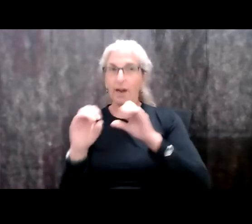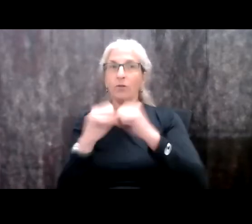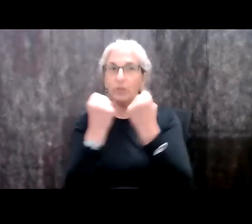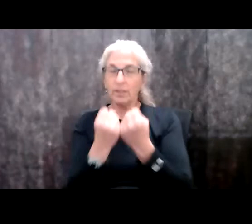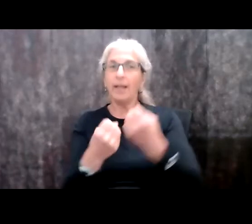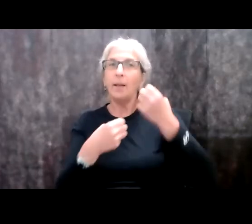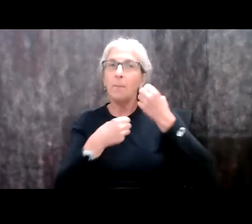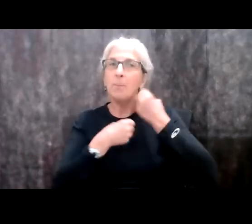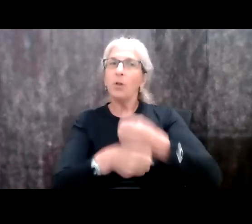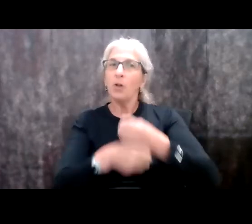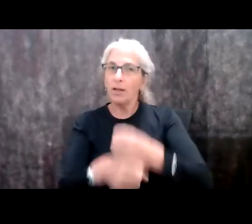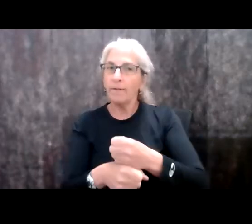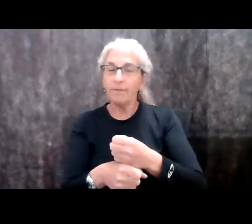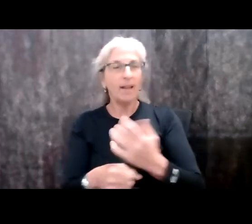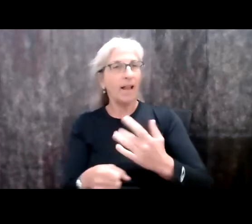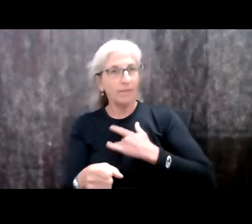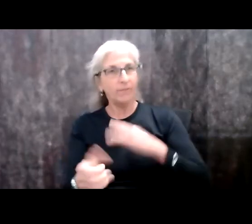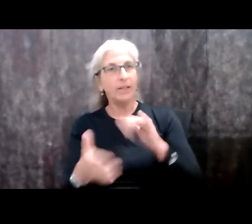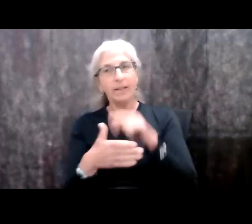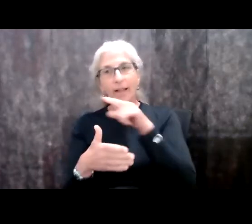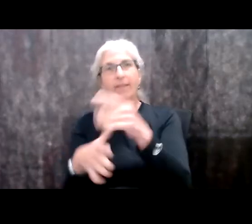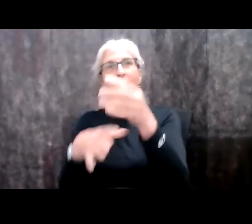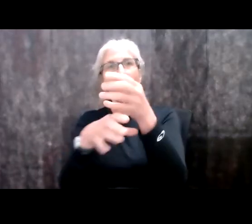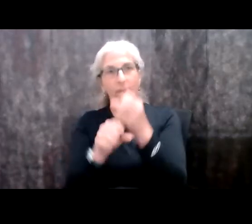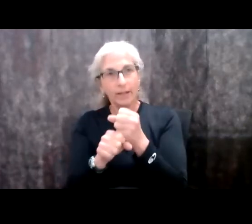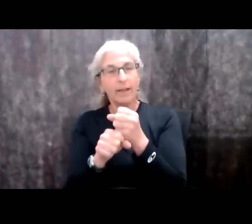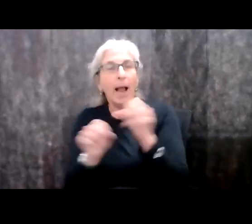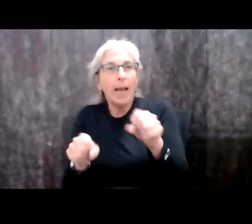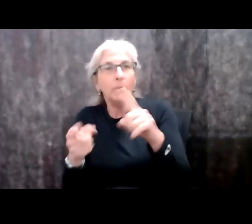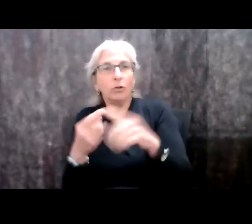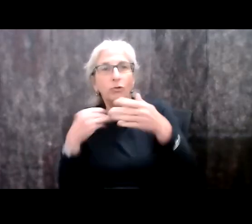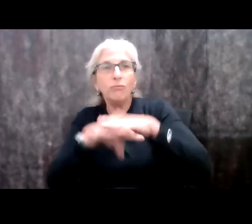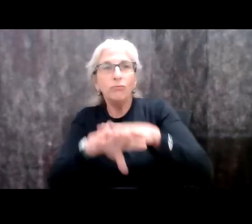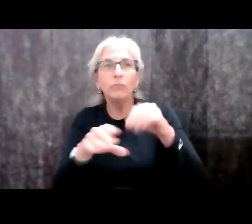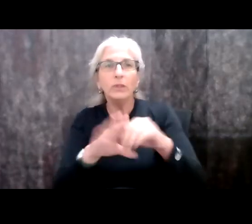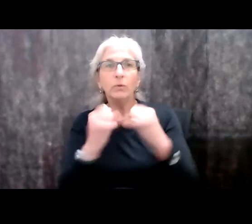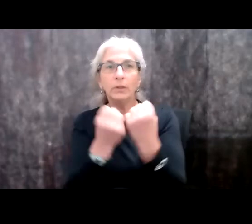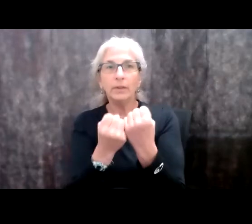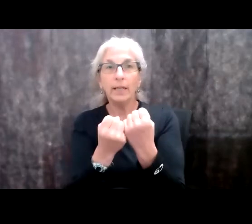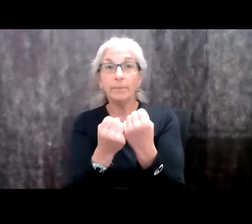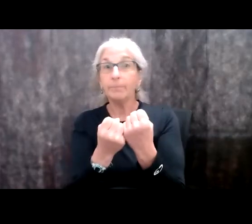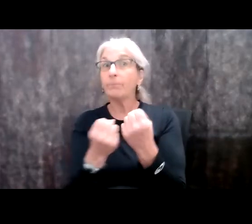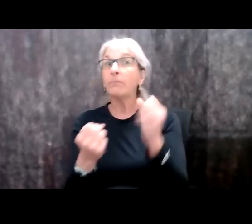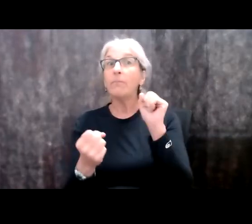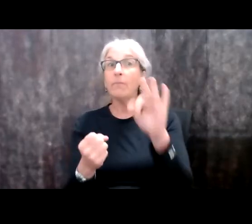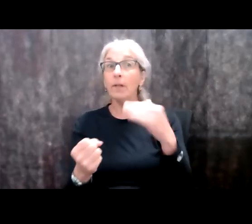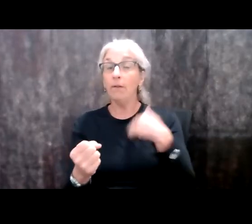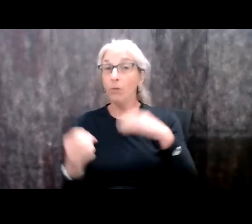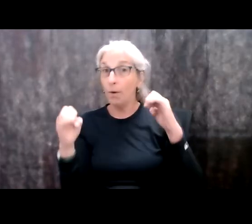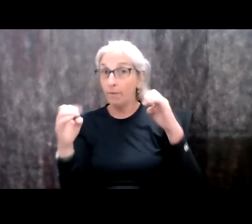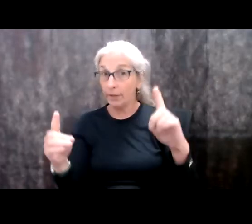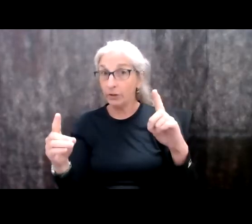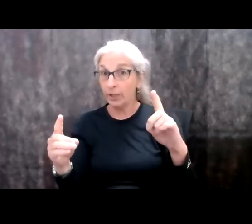productive and feel that they're giving back into the society. So what it does is that when we have education, which